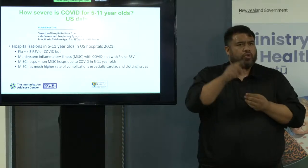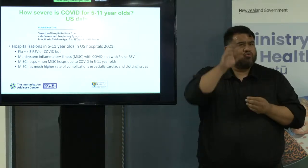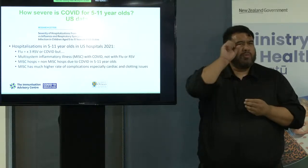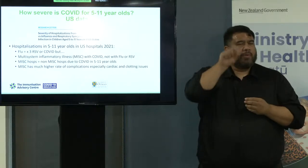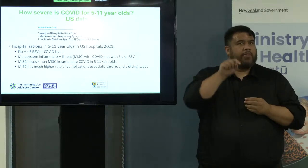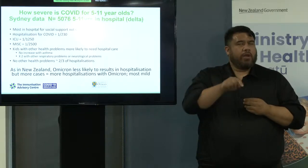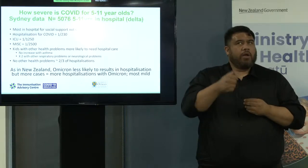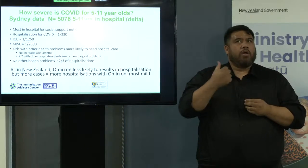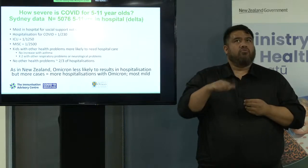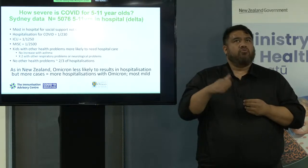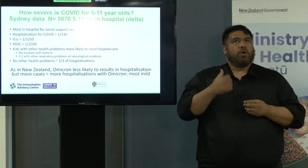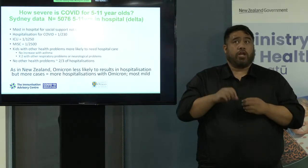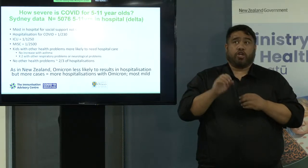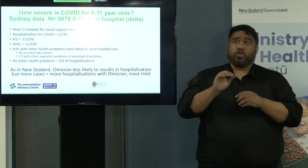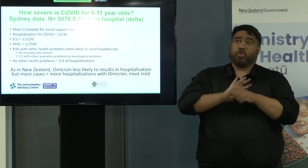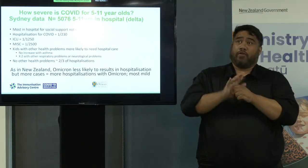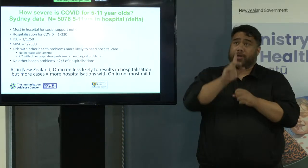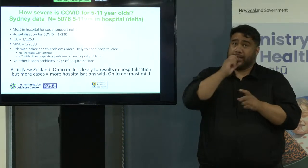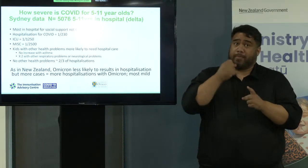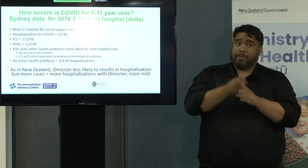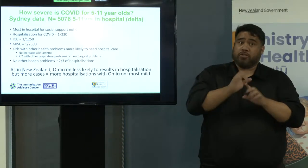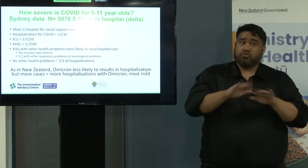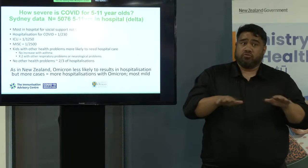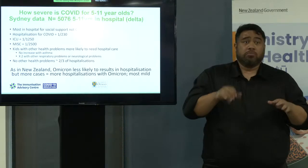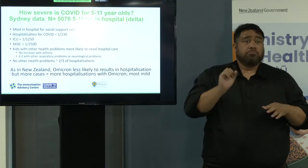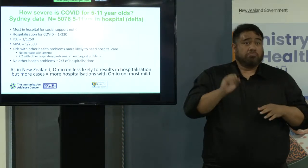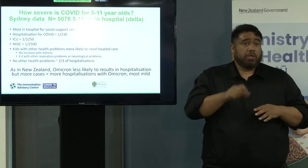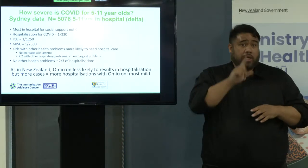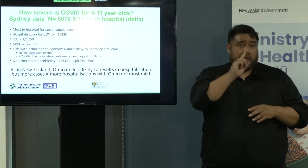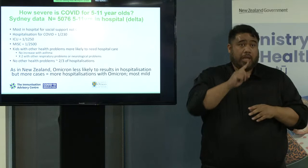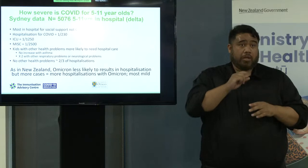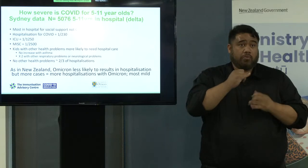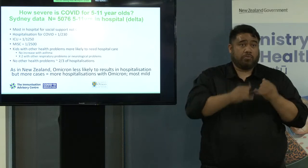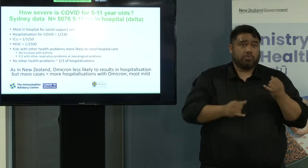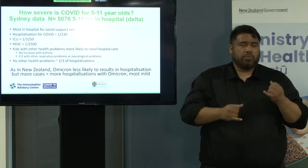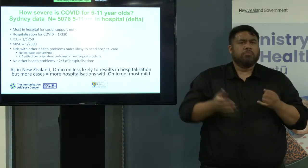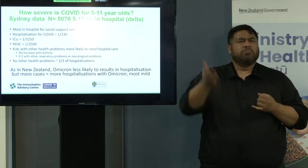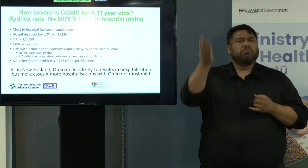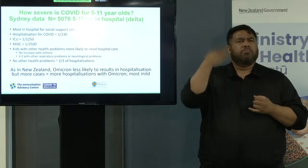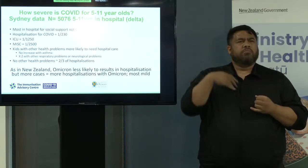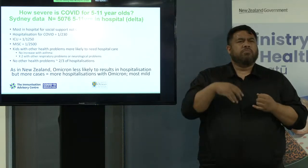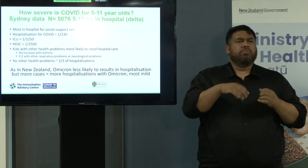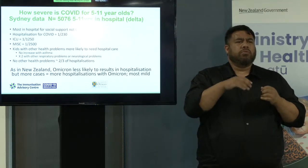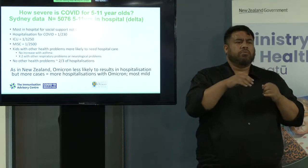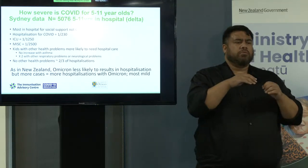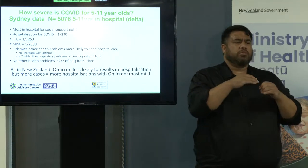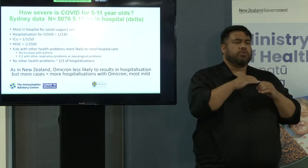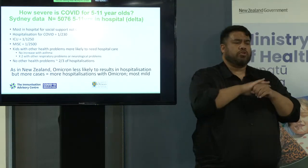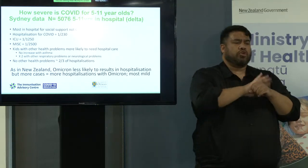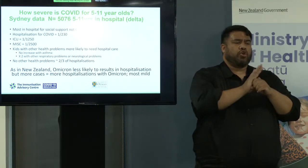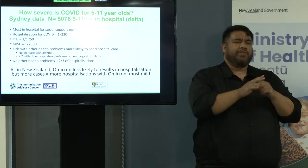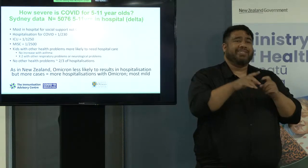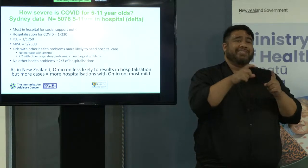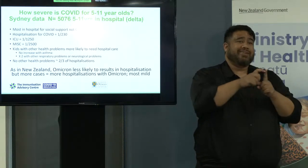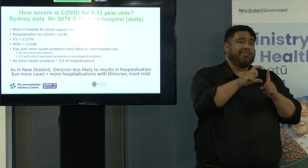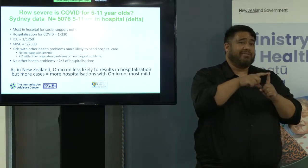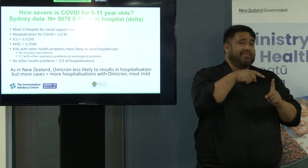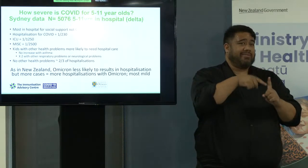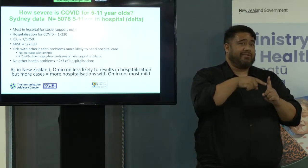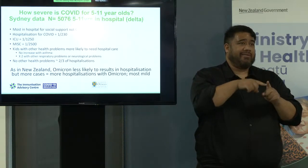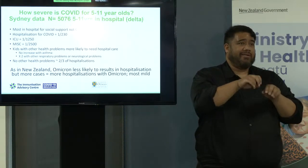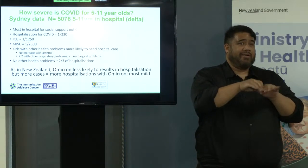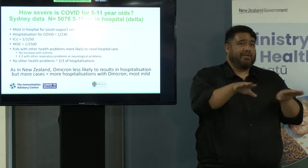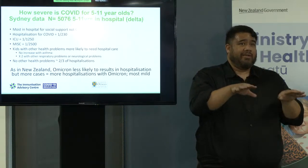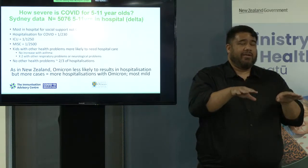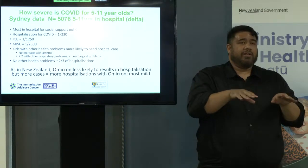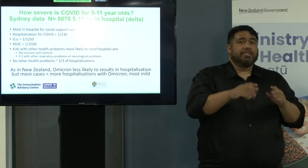about severity for COVID. In the Delta outbreak, there's some, I think, helpful Sydney